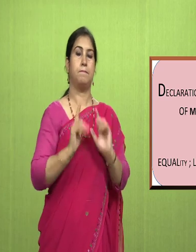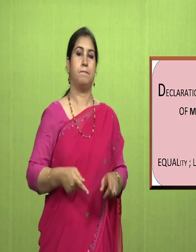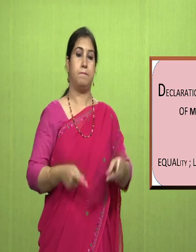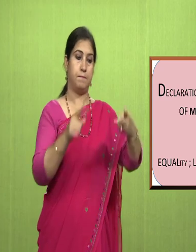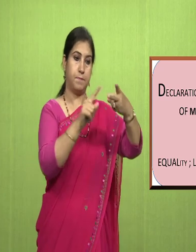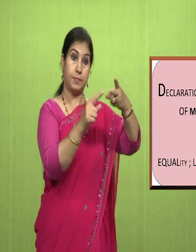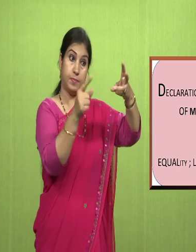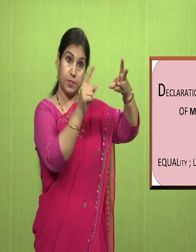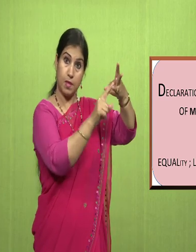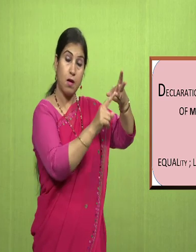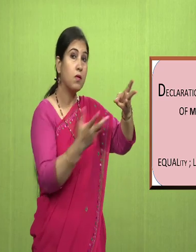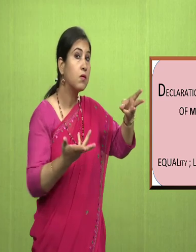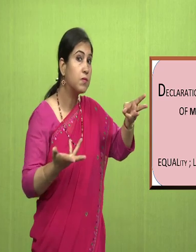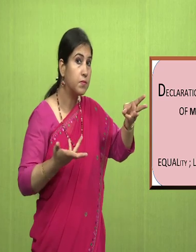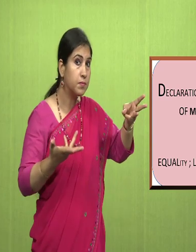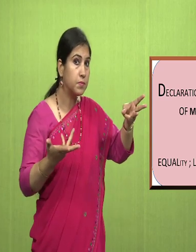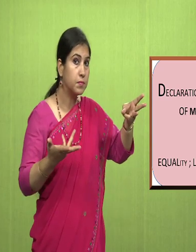The third declaration,